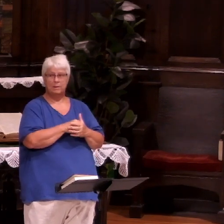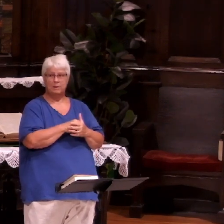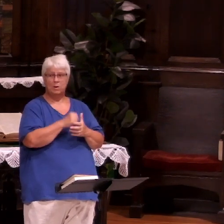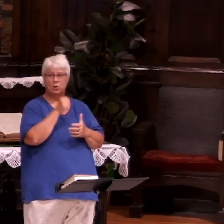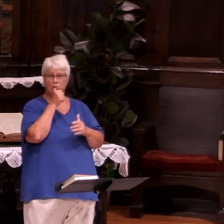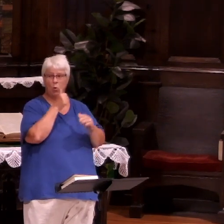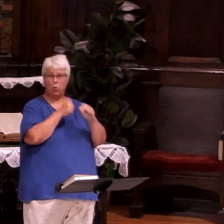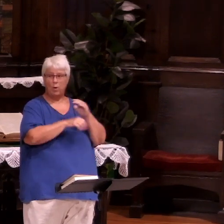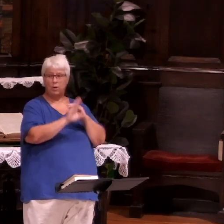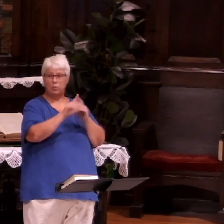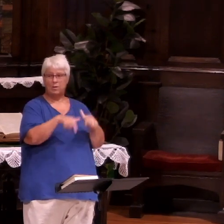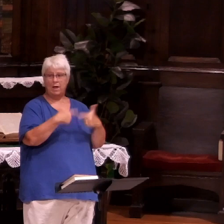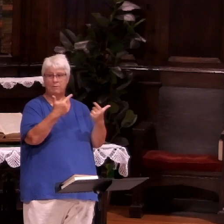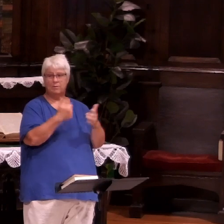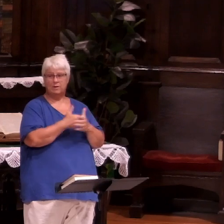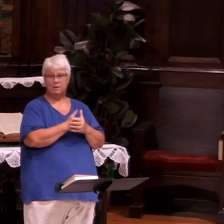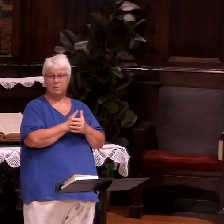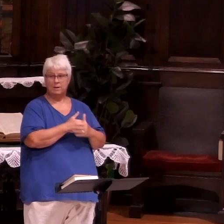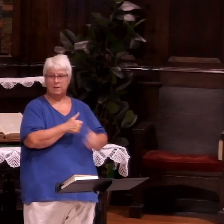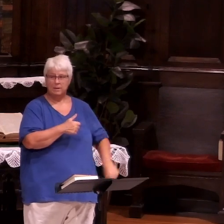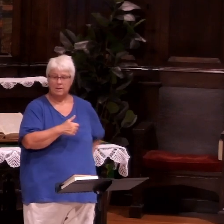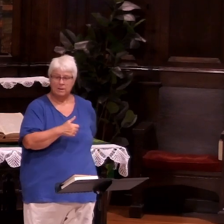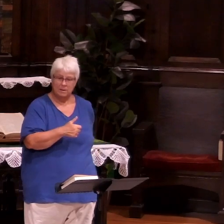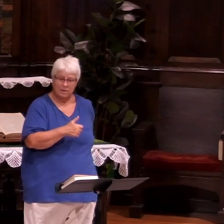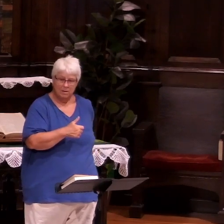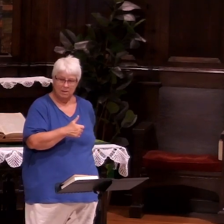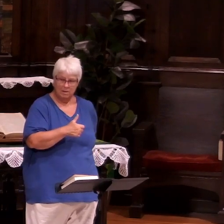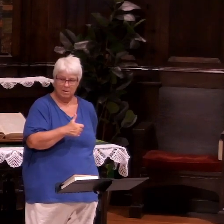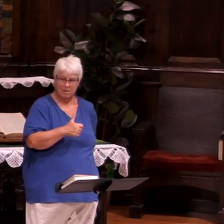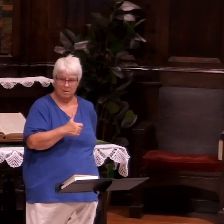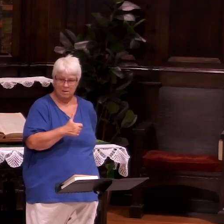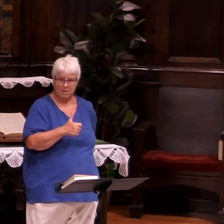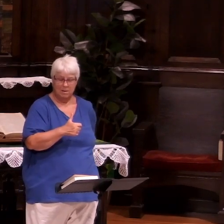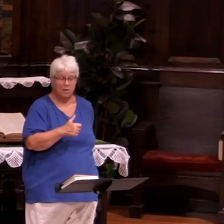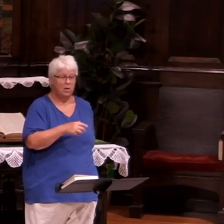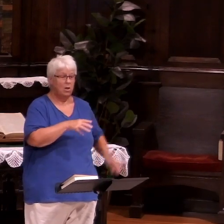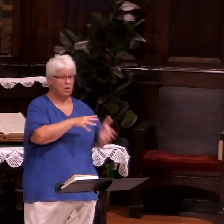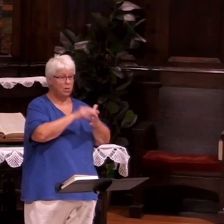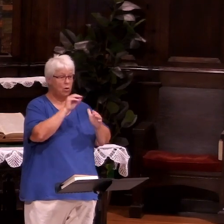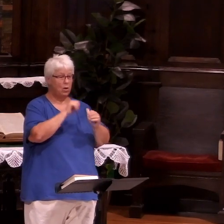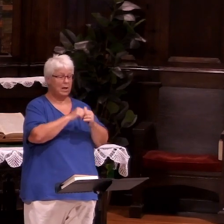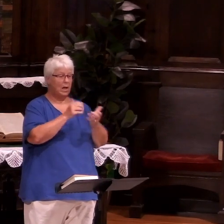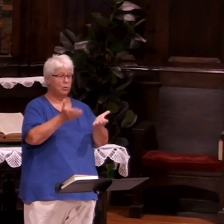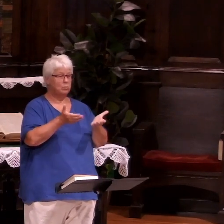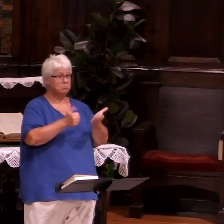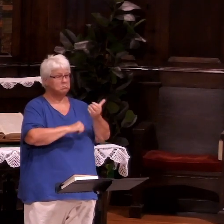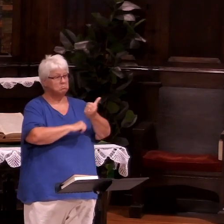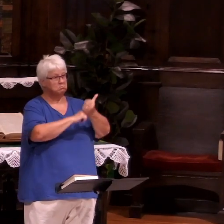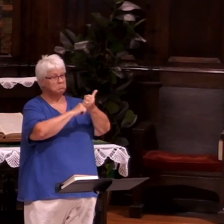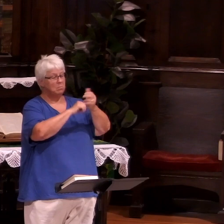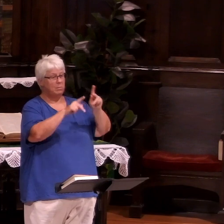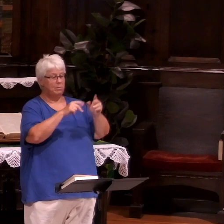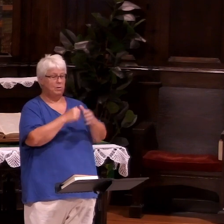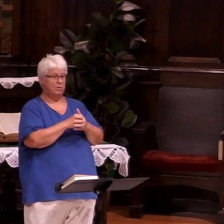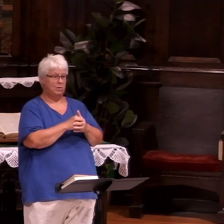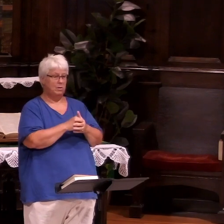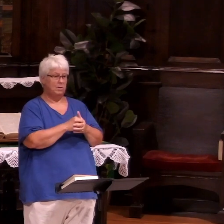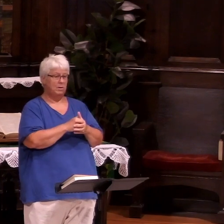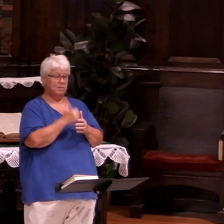Don't hide your light, whatever you do. And learn how to lift people up,